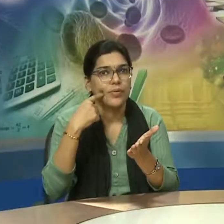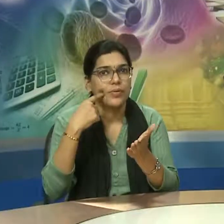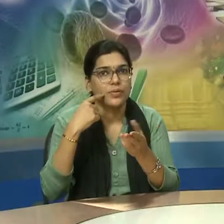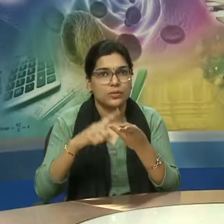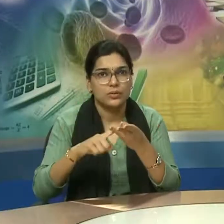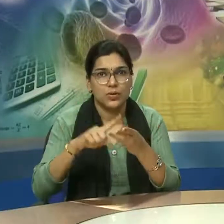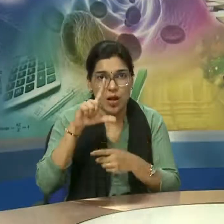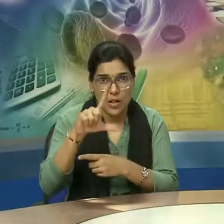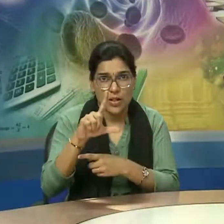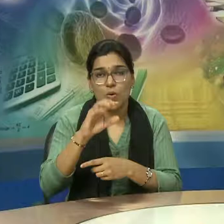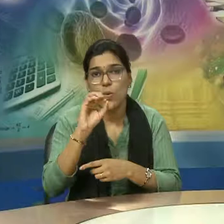Gabriel